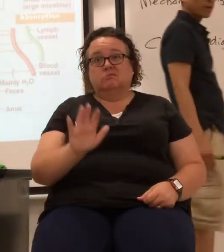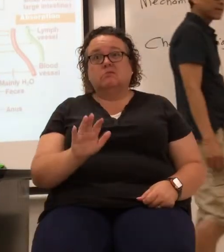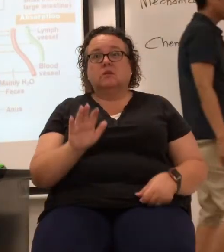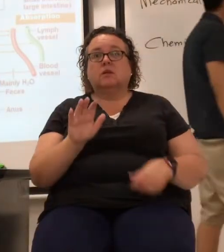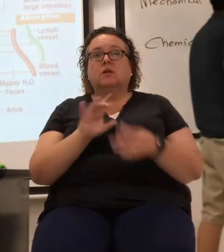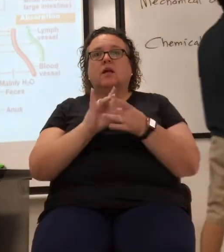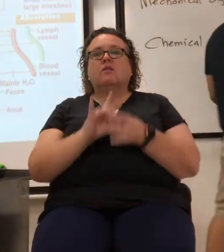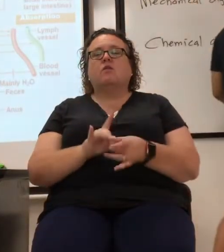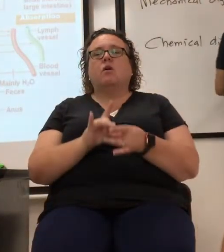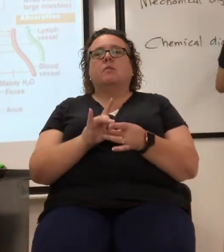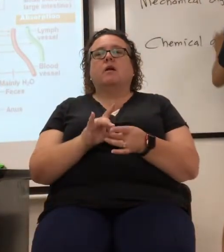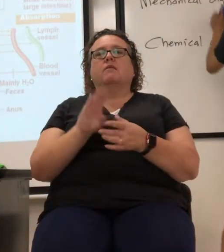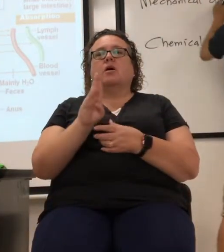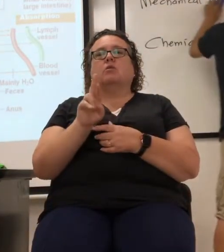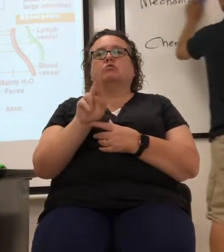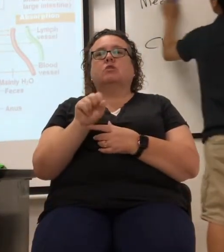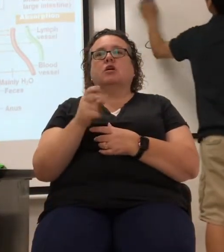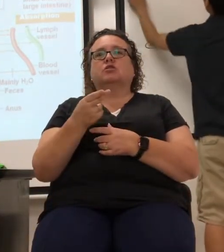brush border enzymes.